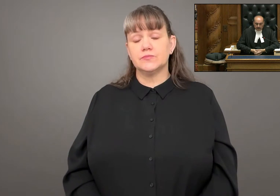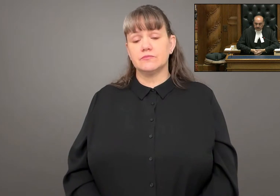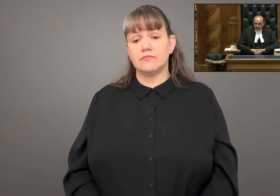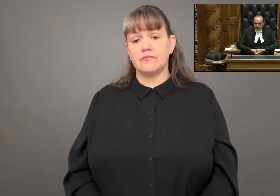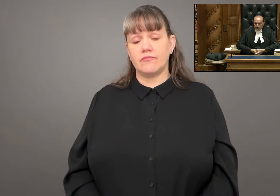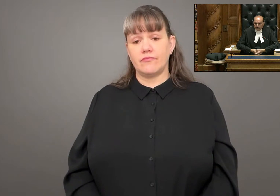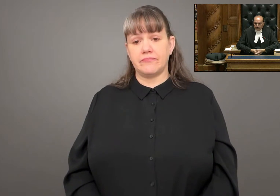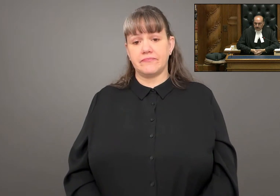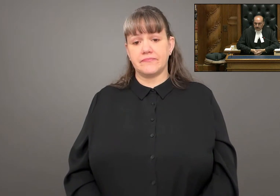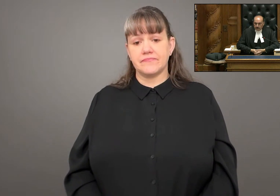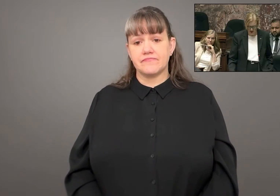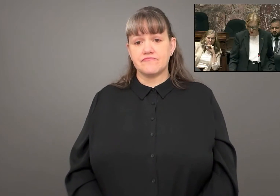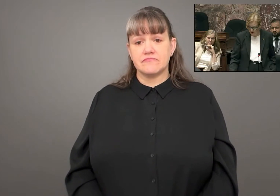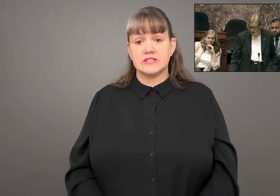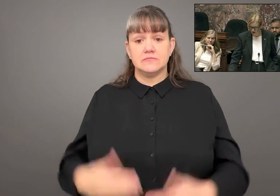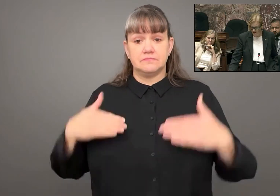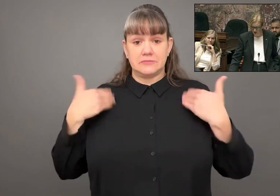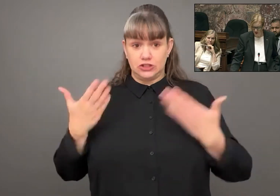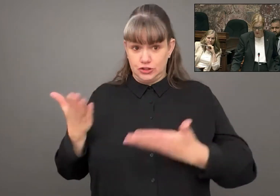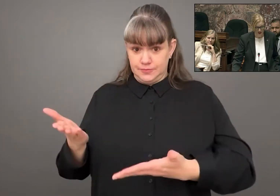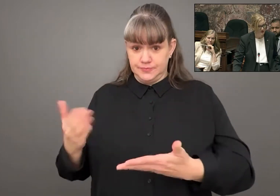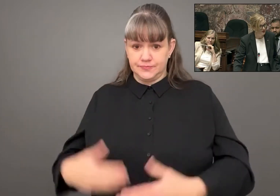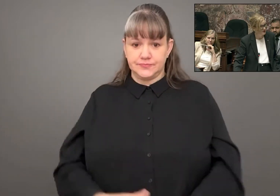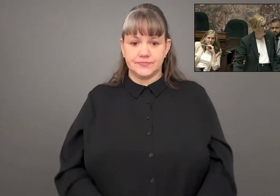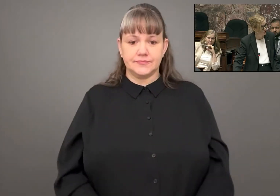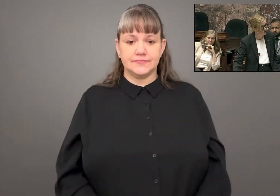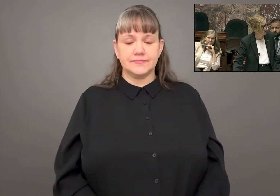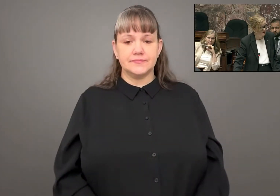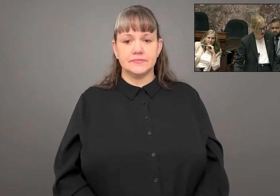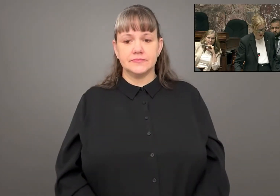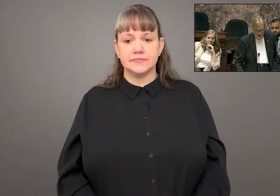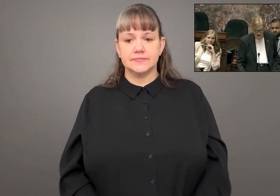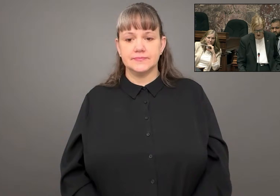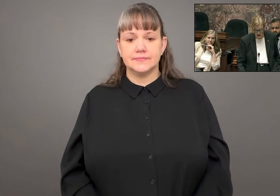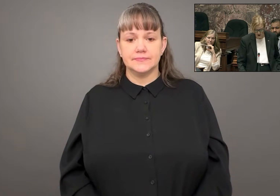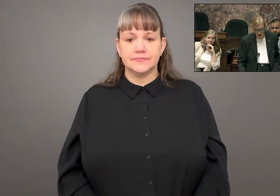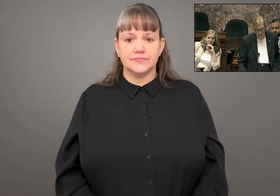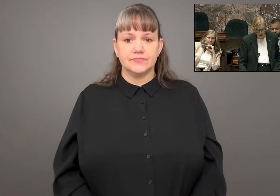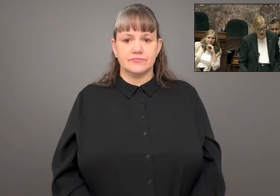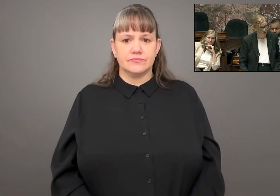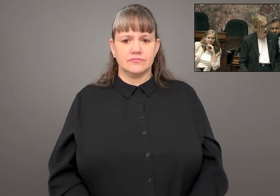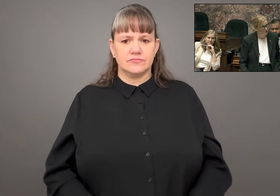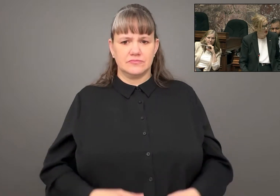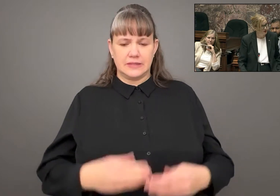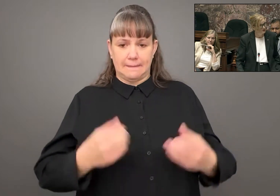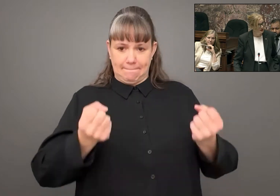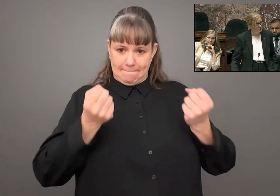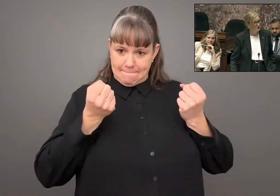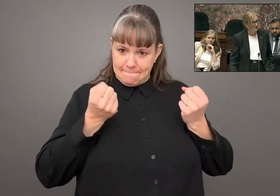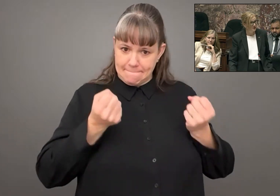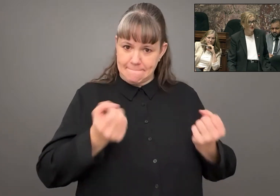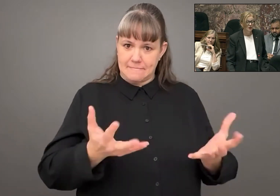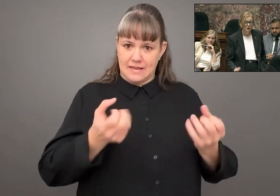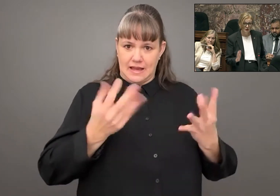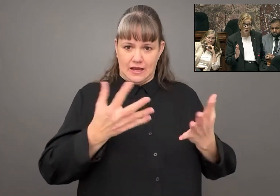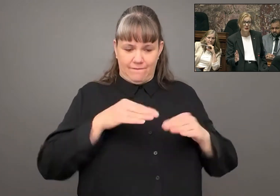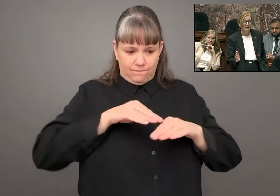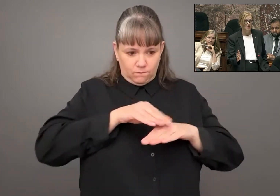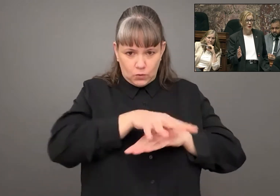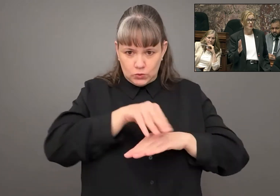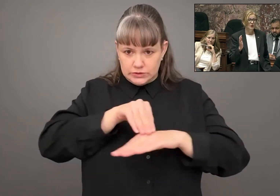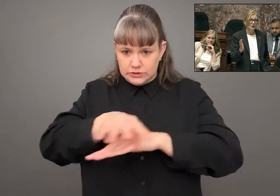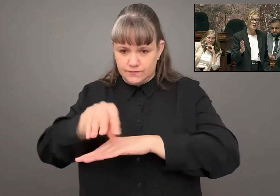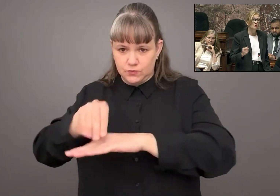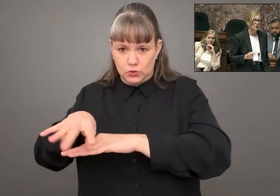Minister. Thank you, Mr. Speaker. There are many things that go into a decision by these credit rating agencies,